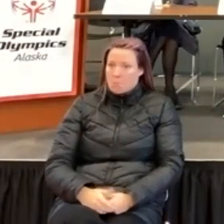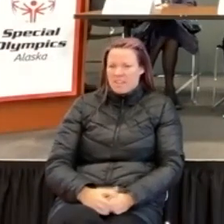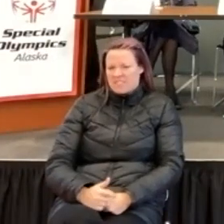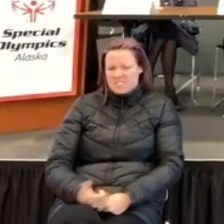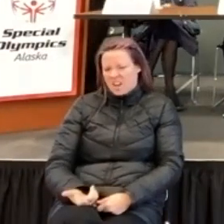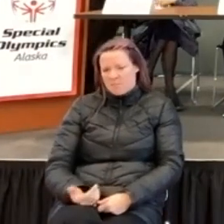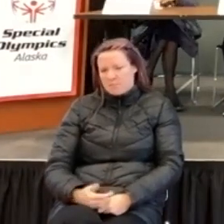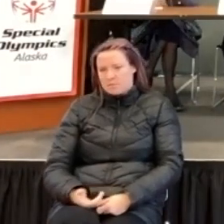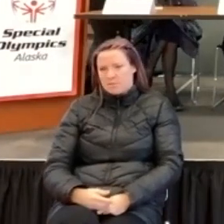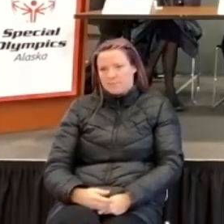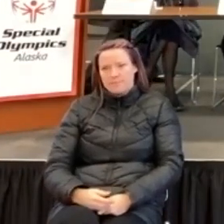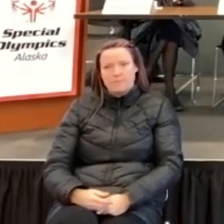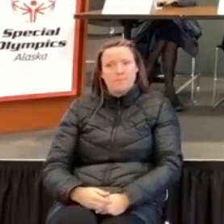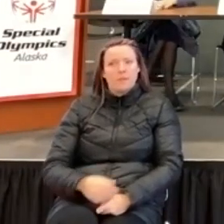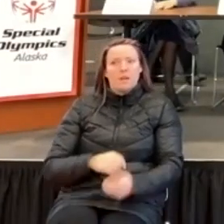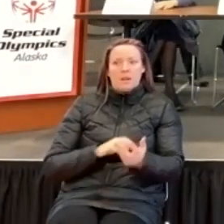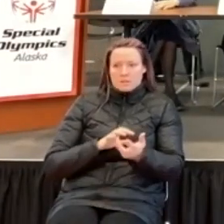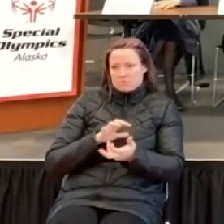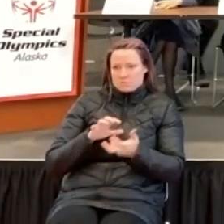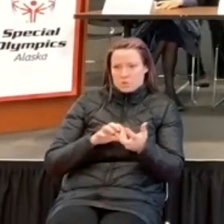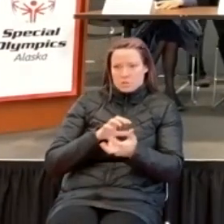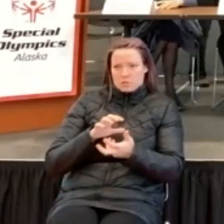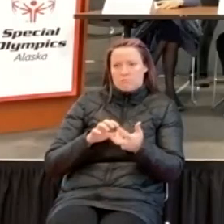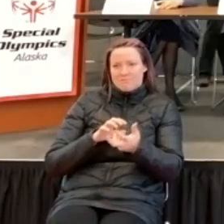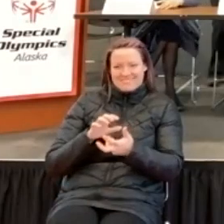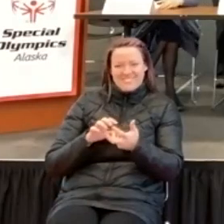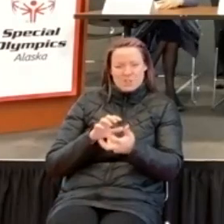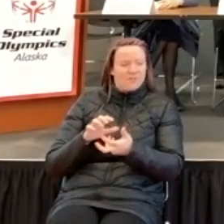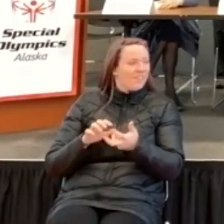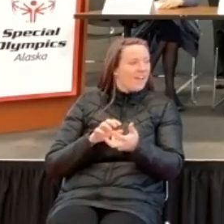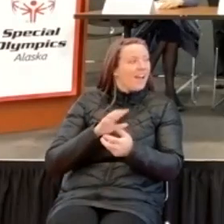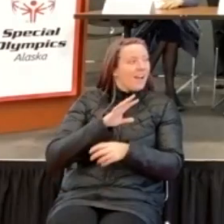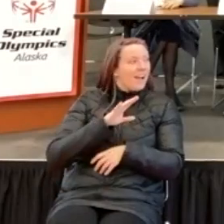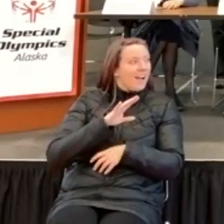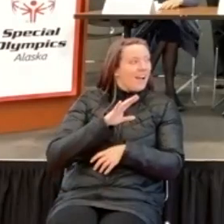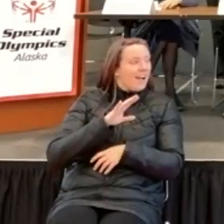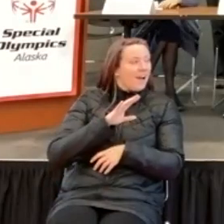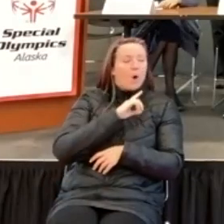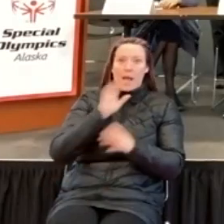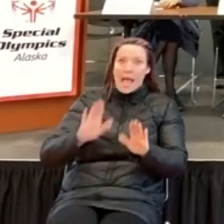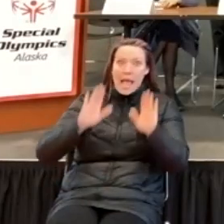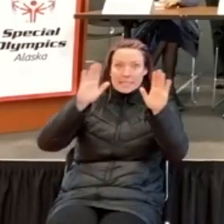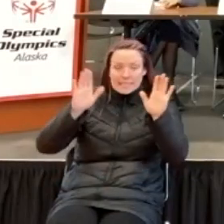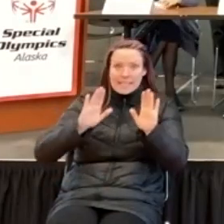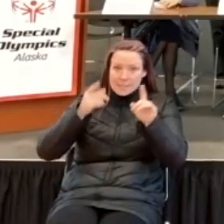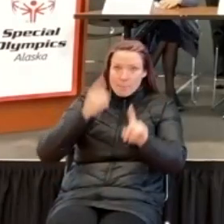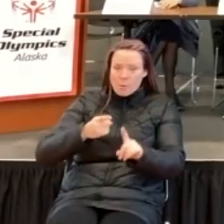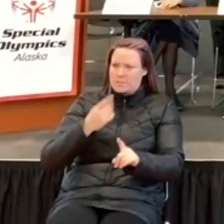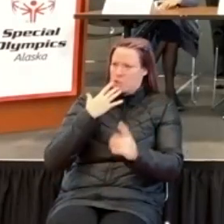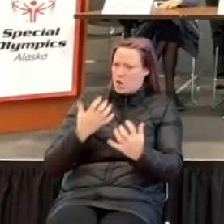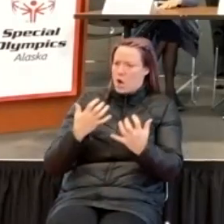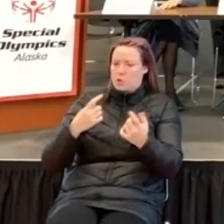I know it's confusing, Nona. Thank you, Nona. The excellent points that Nona's made, and what a great audience to really start having